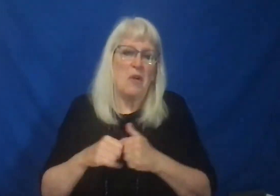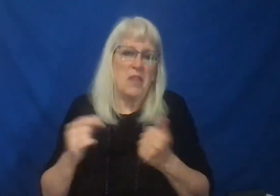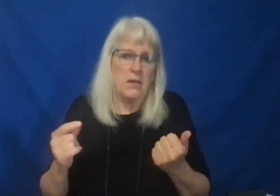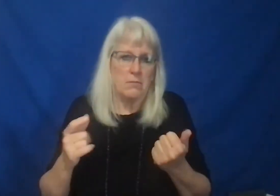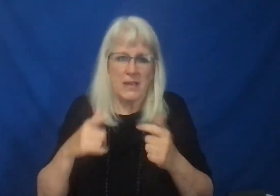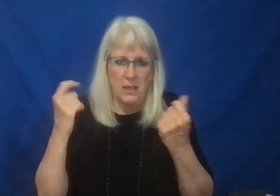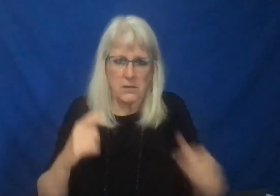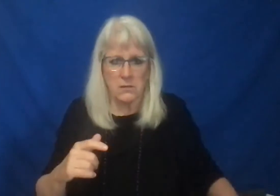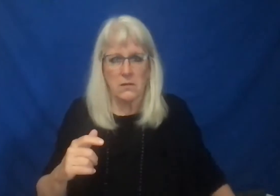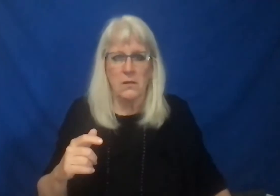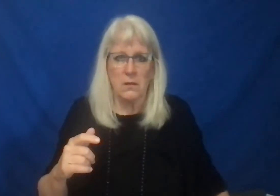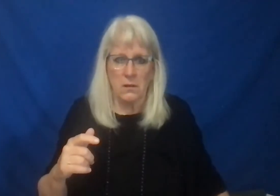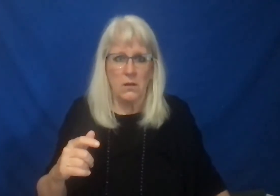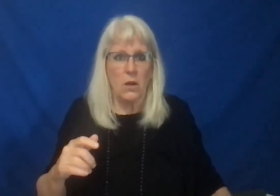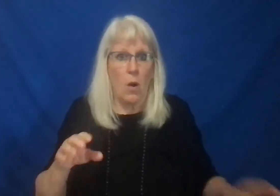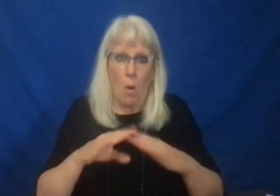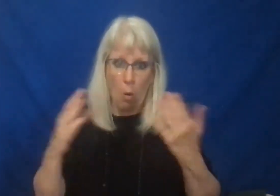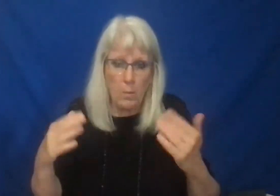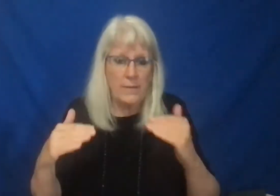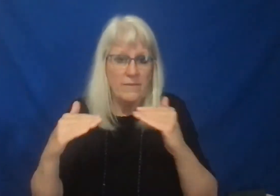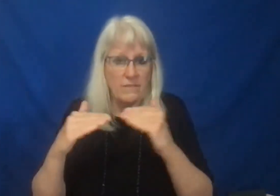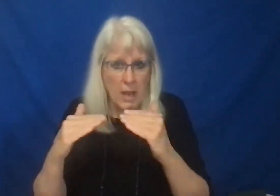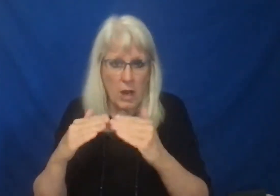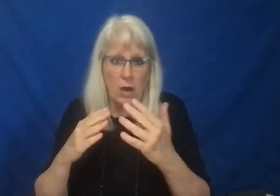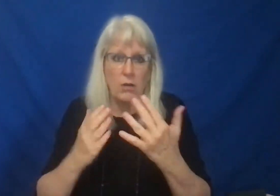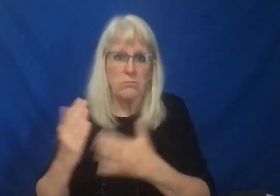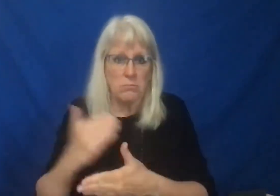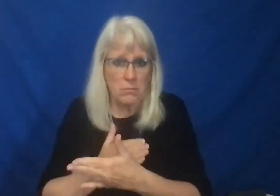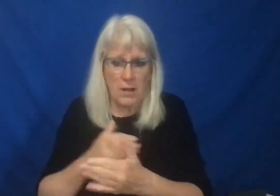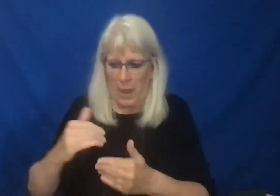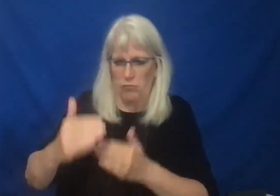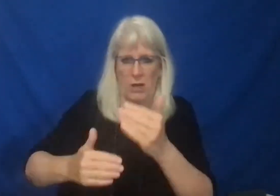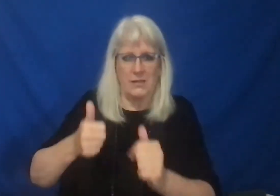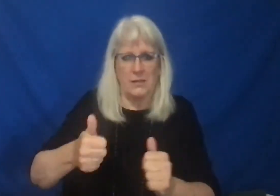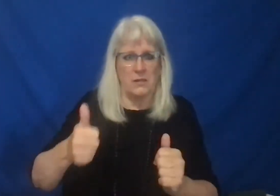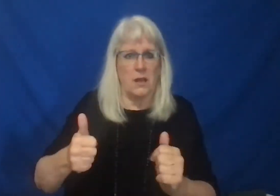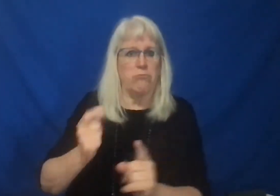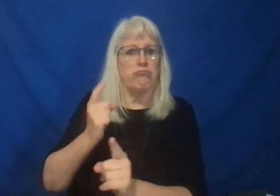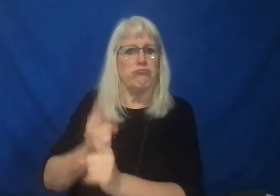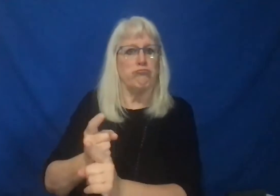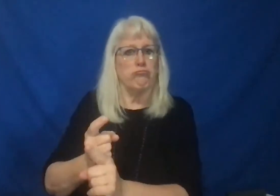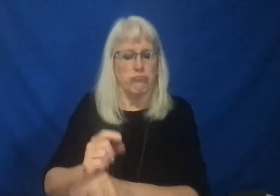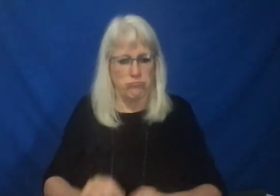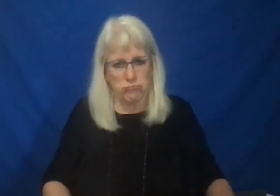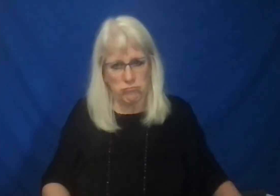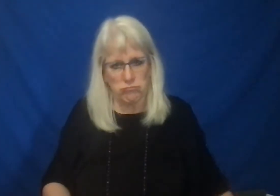because I believe that the process had integrity. And there was something that really killed me